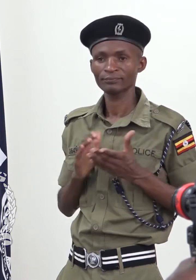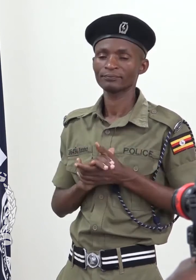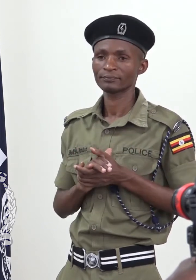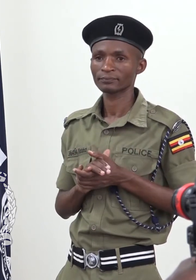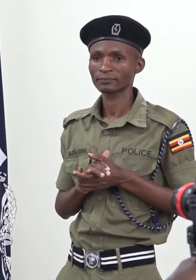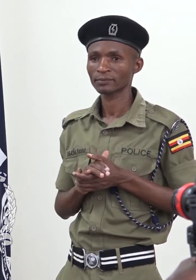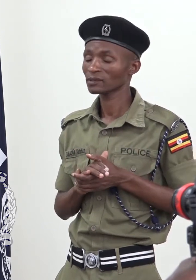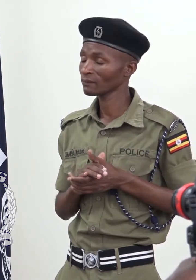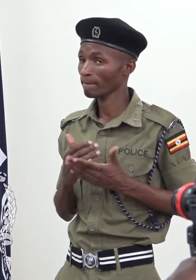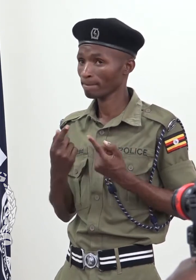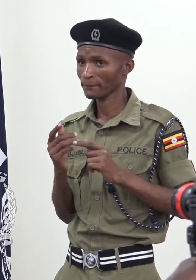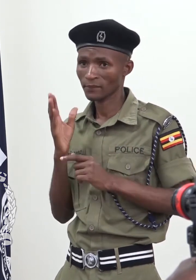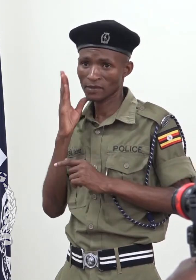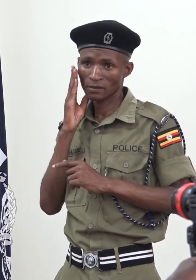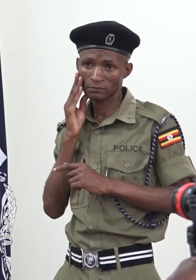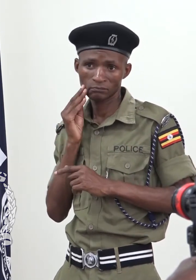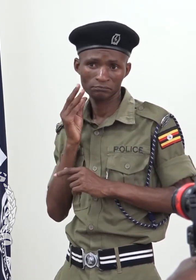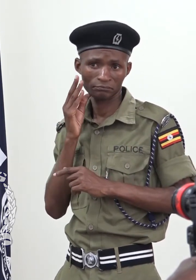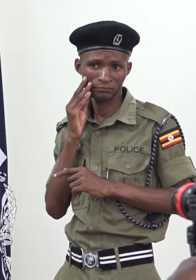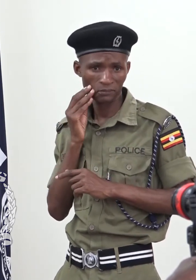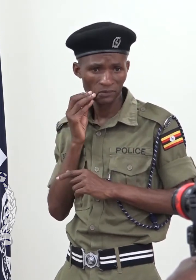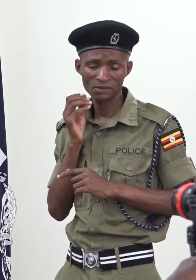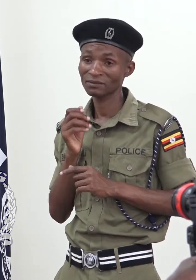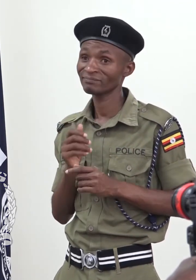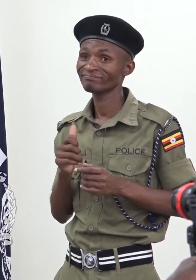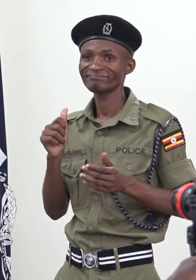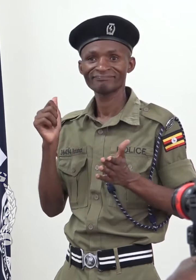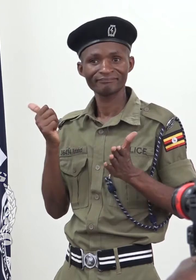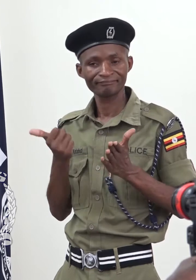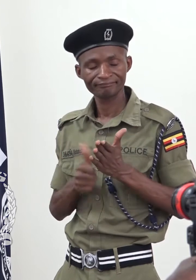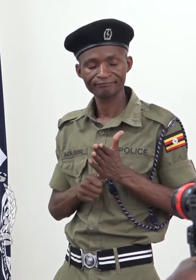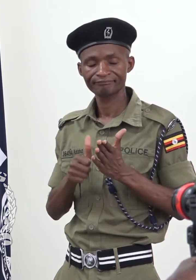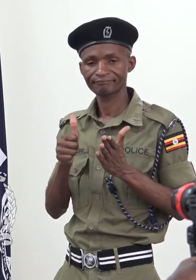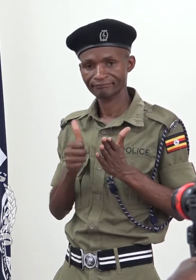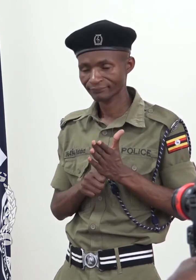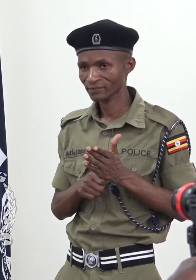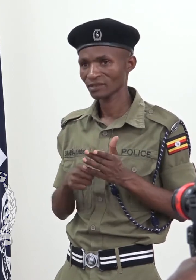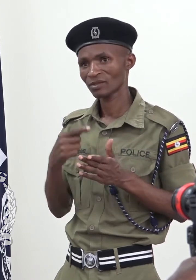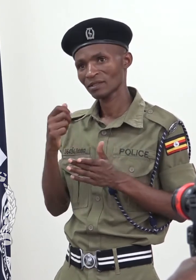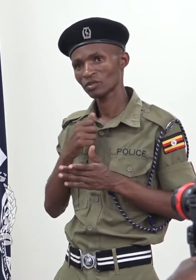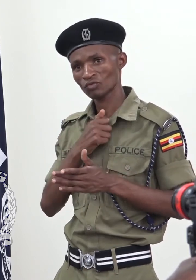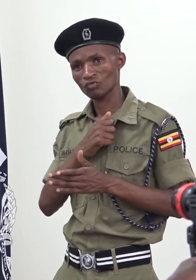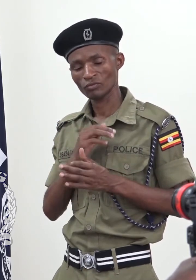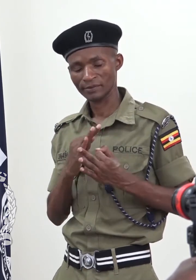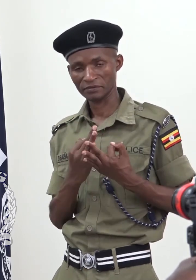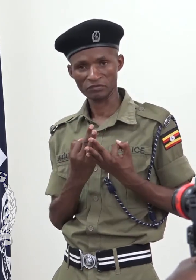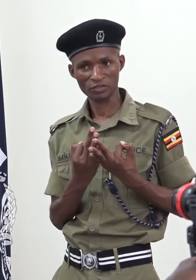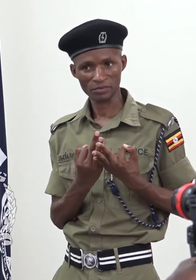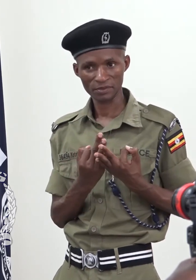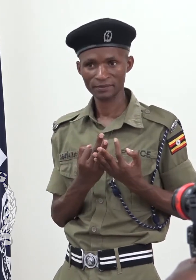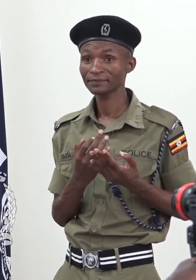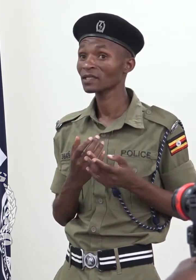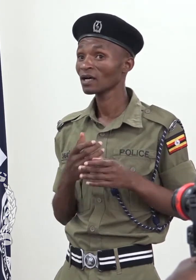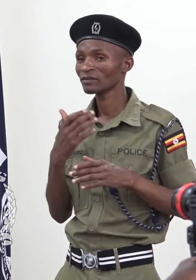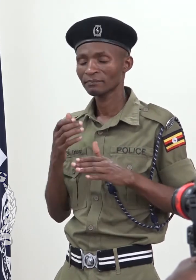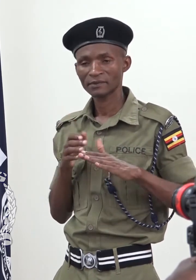is tragic and will haunt him and his family. And it is against that background that we also want